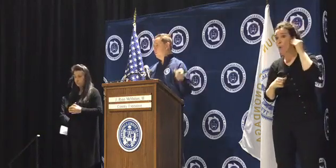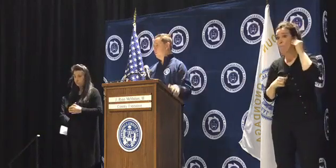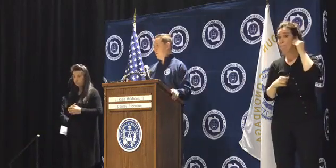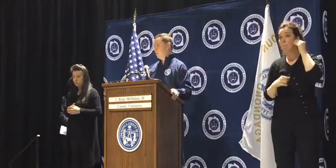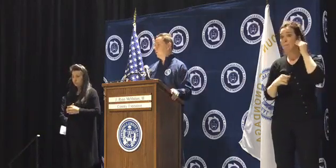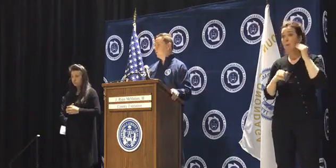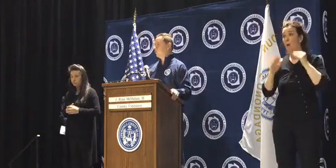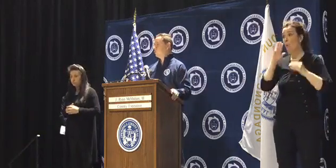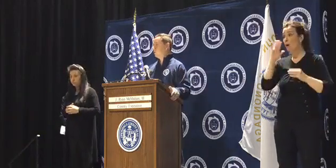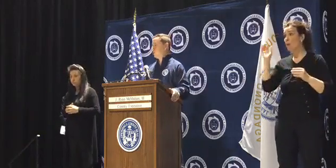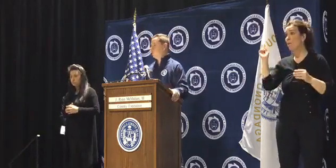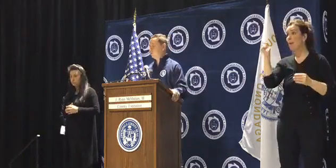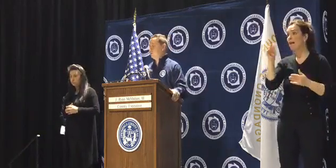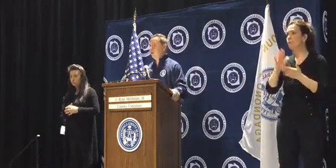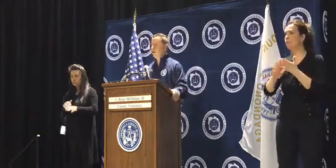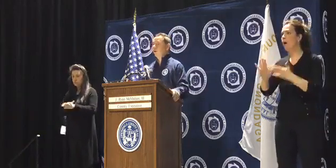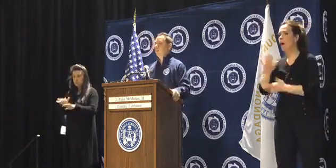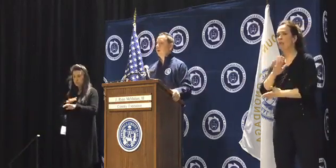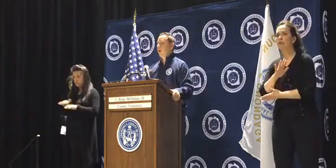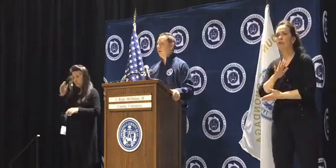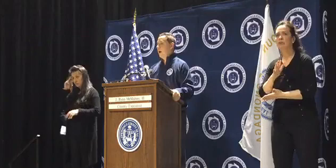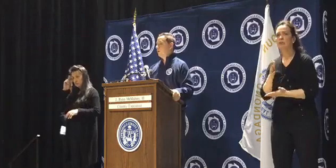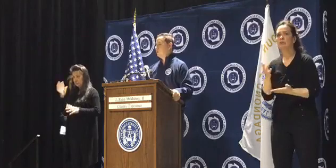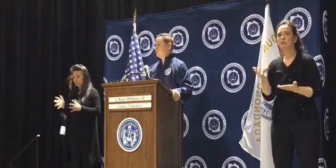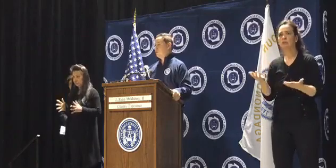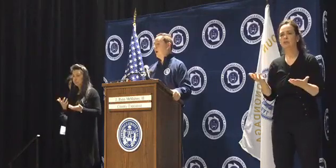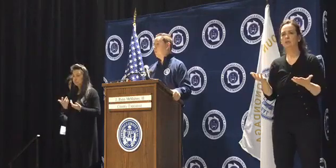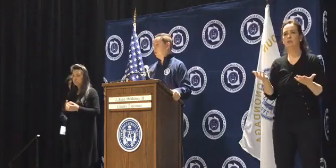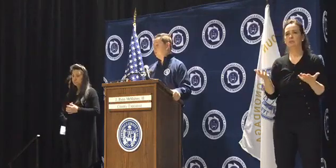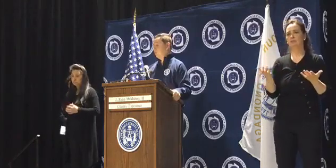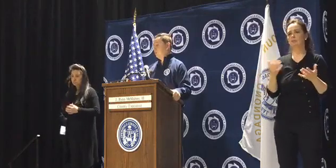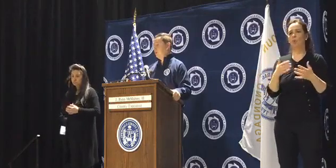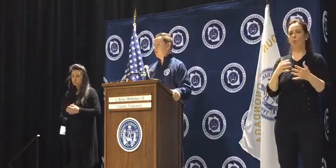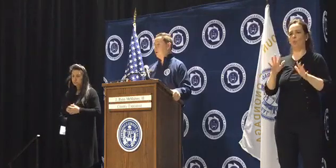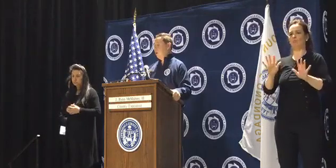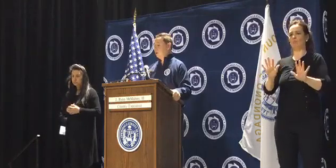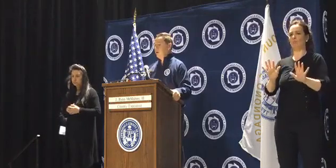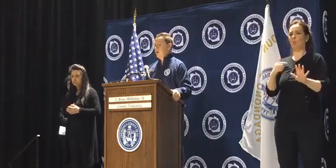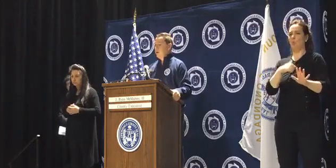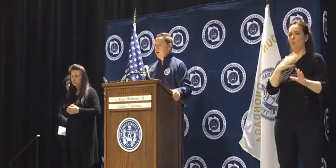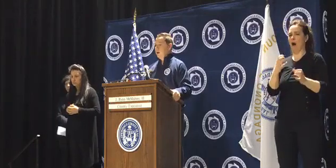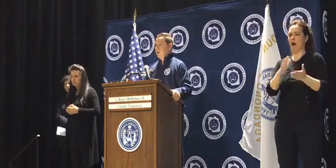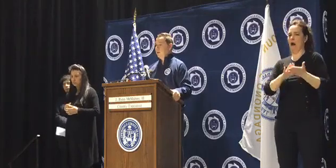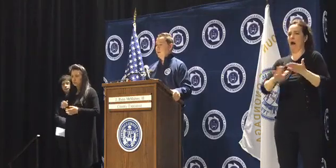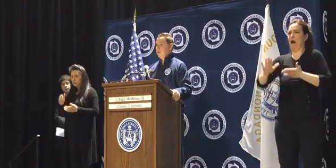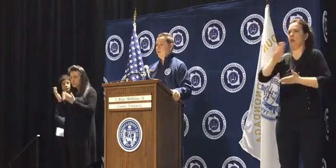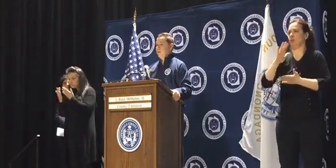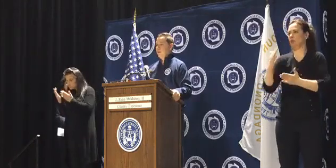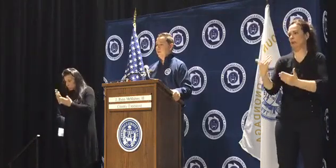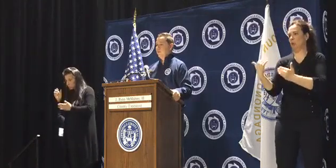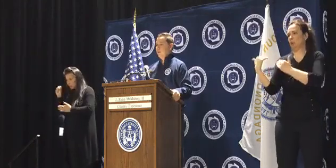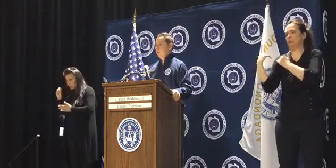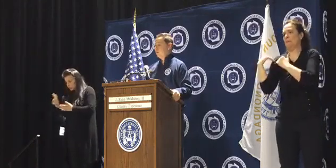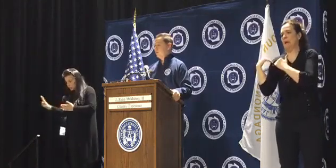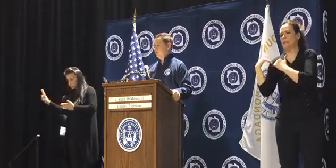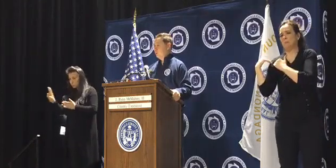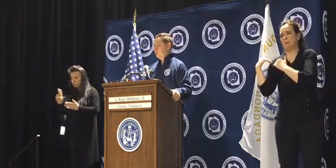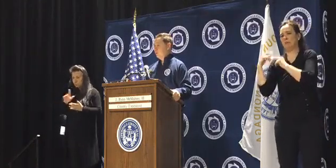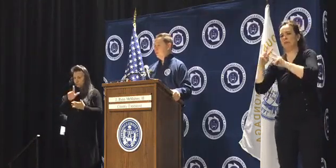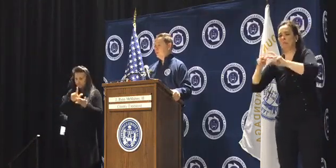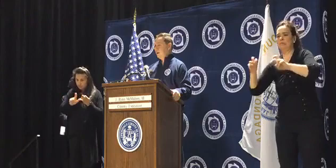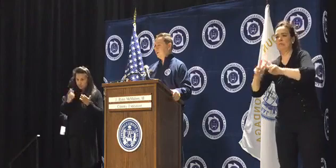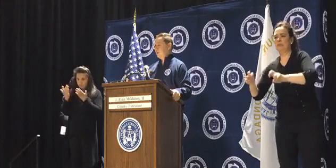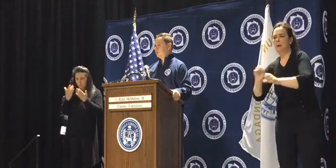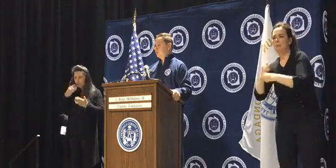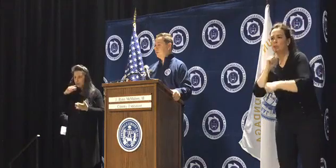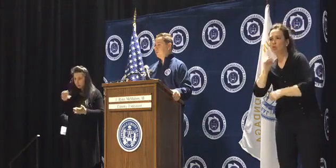people are doing that, we've heard concerns. We need our colleges to step up, and they are. And if they're listening to me,